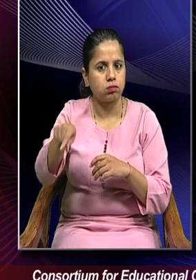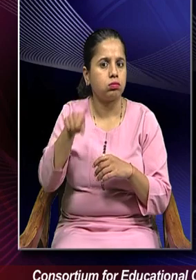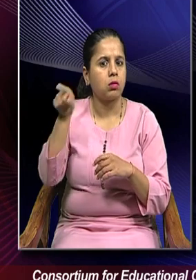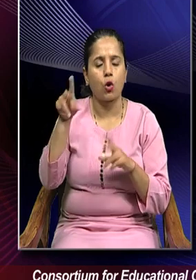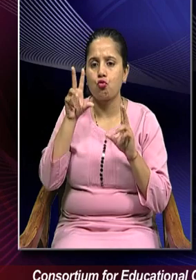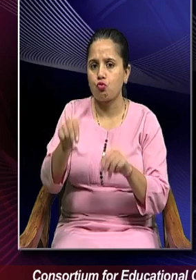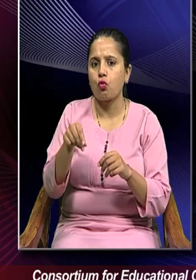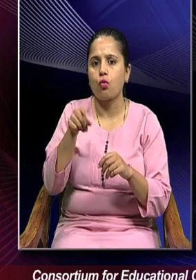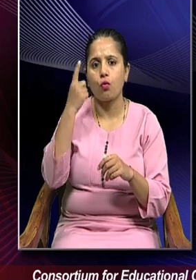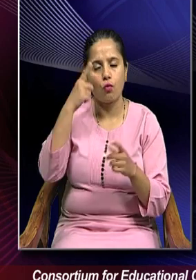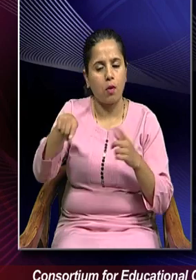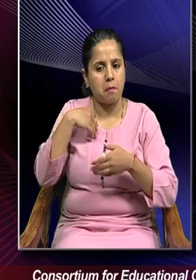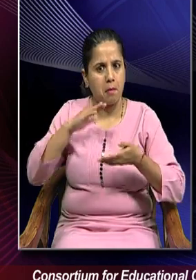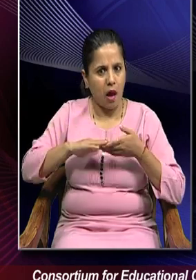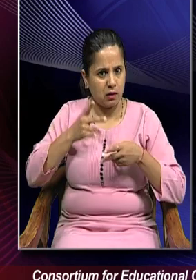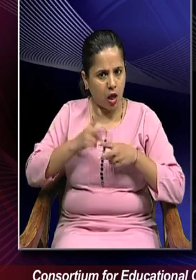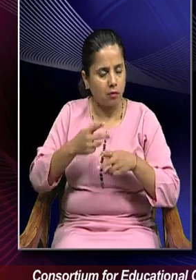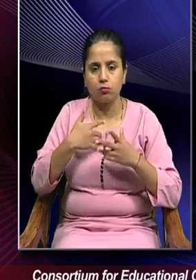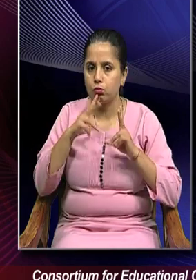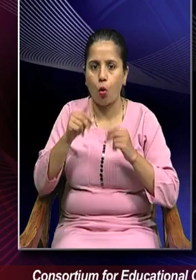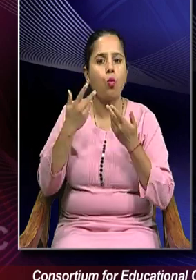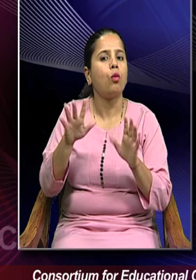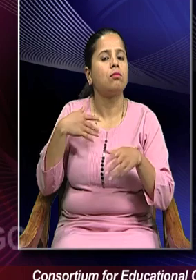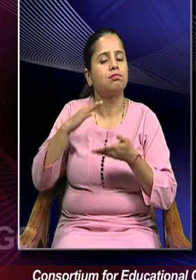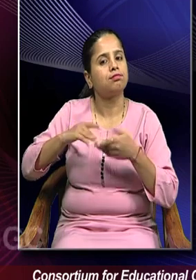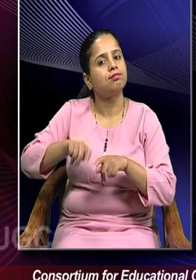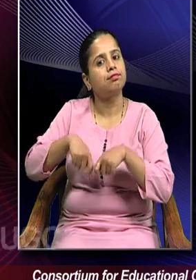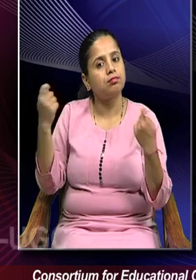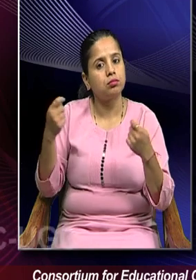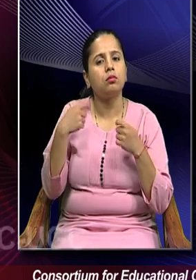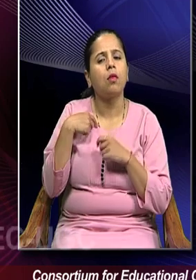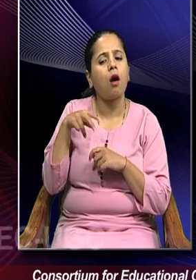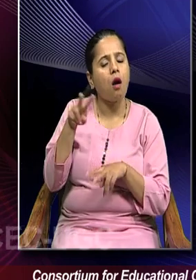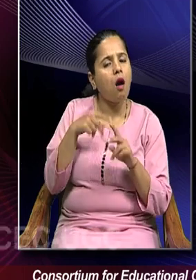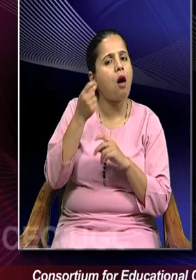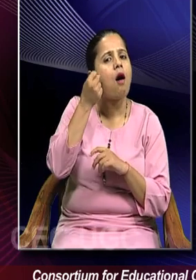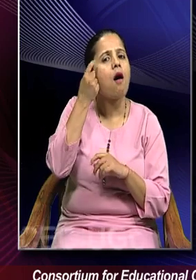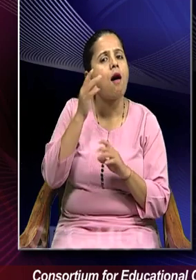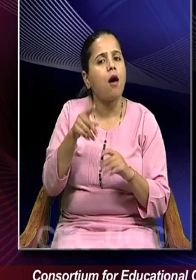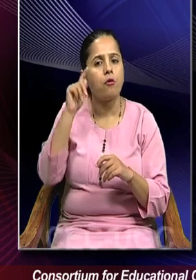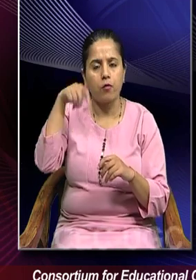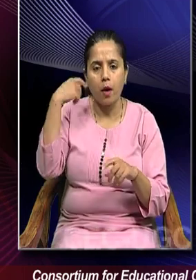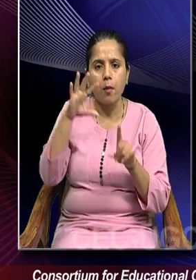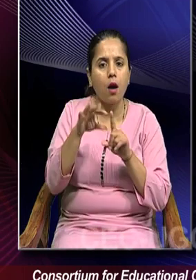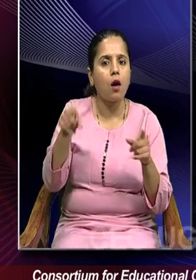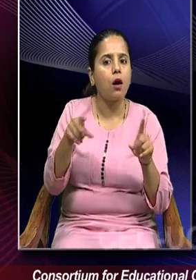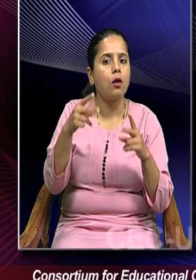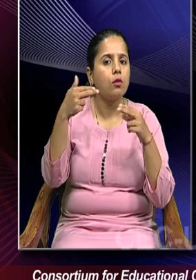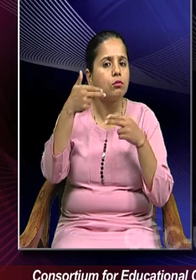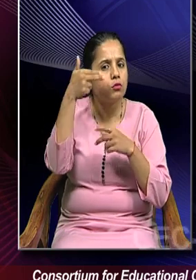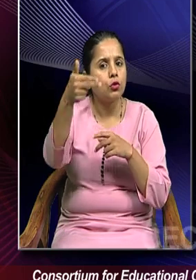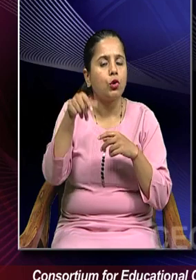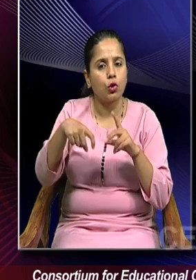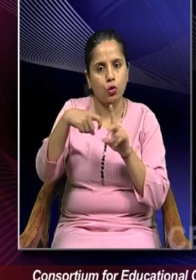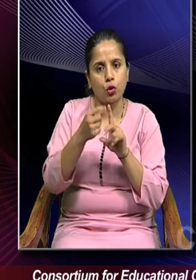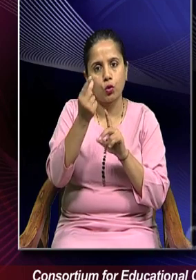her marriage. And in that sense, we realized that this film was titled Kunukku.